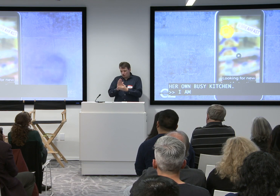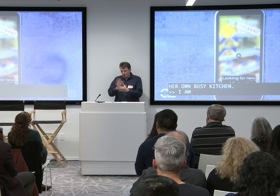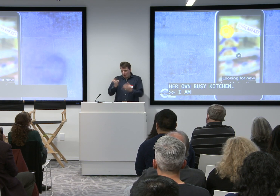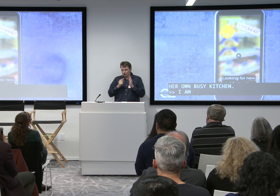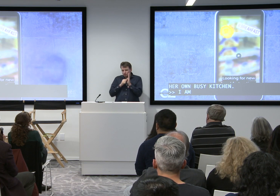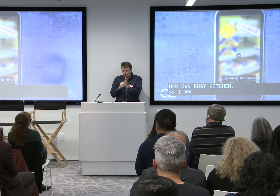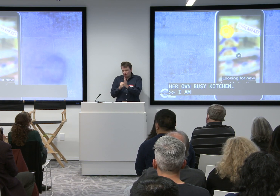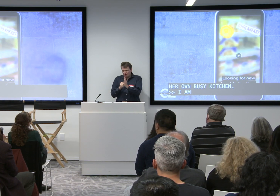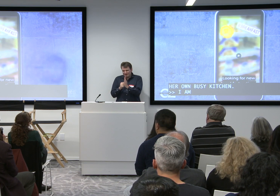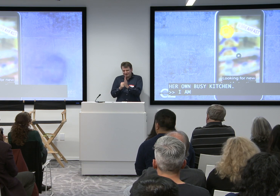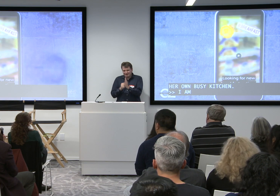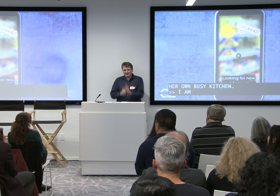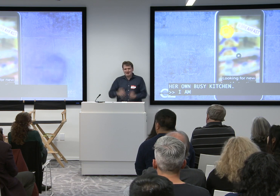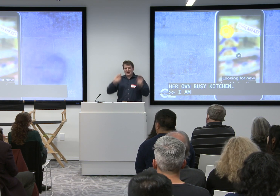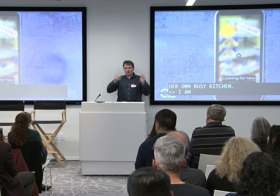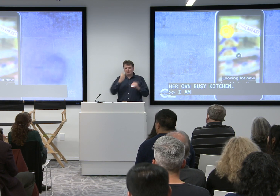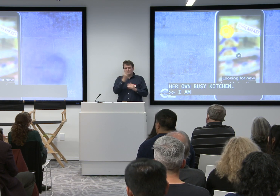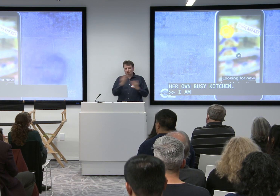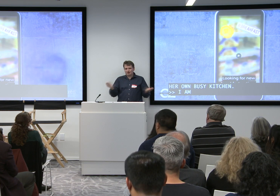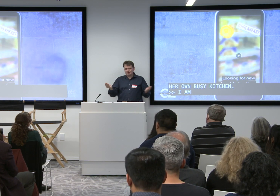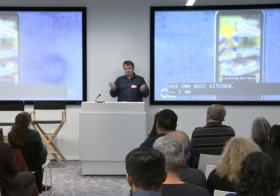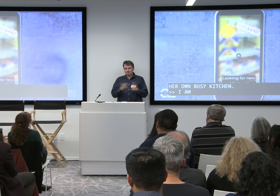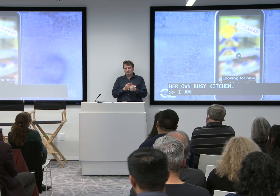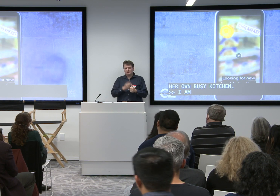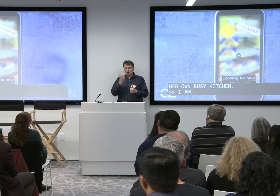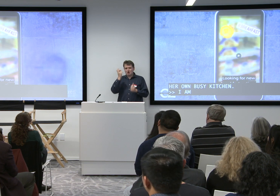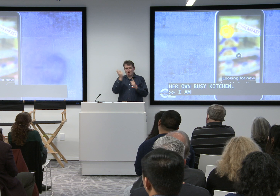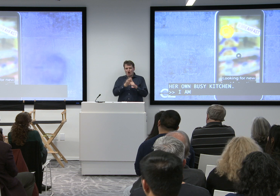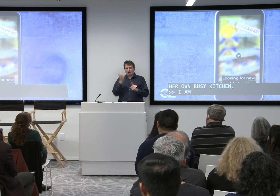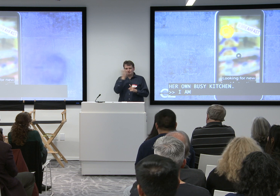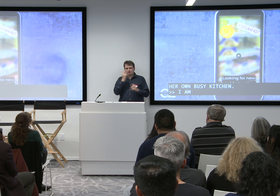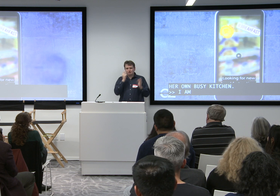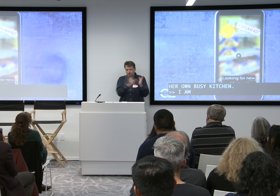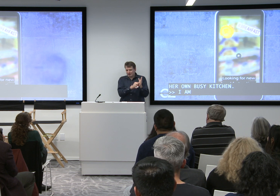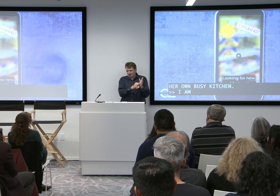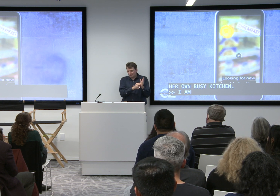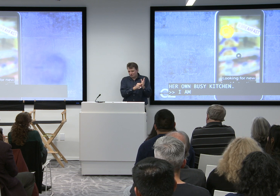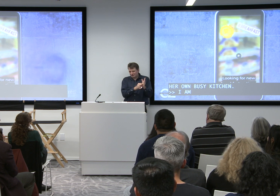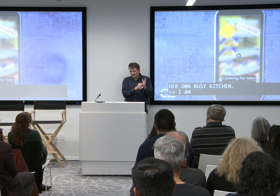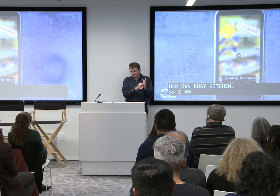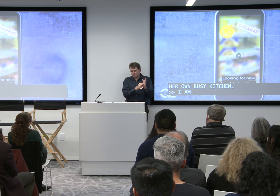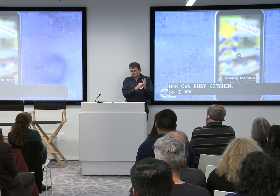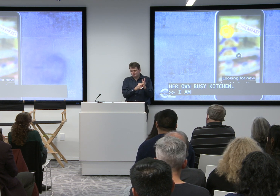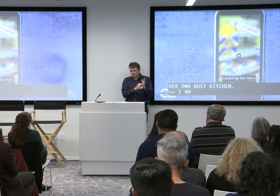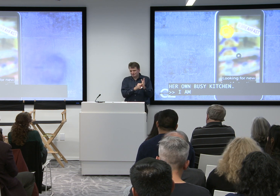This last final video I'd like to show you is a comparison of two things: automated speech recognition,